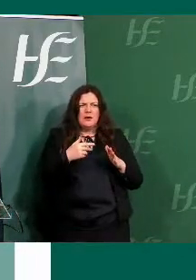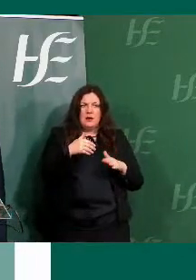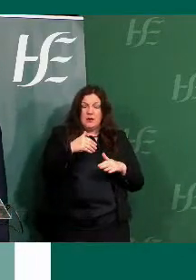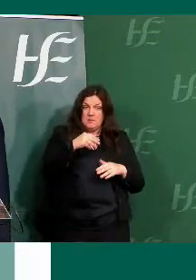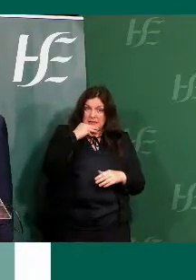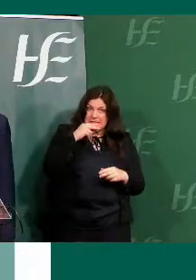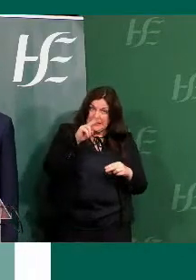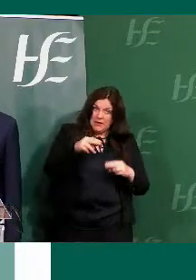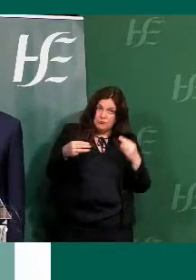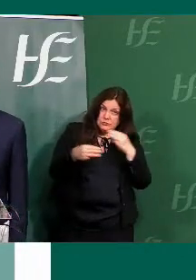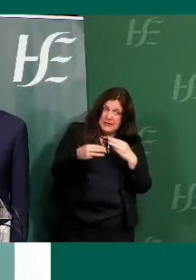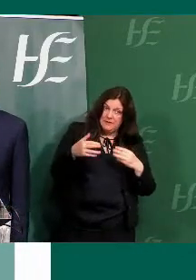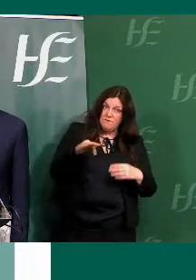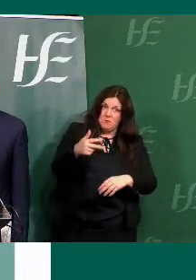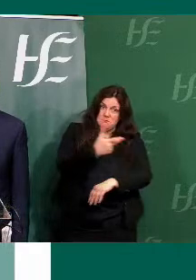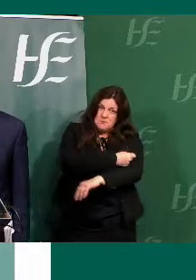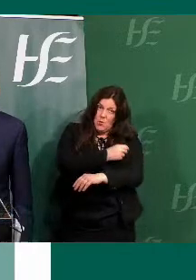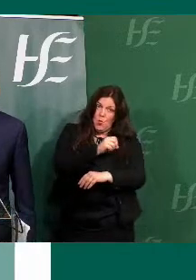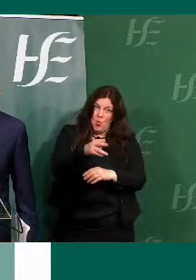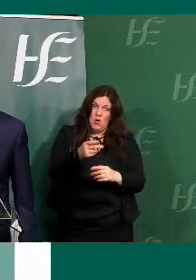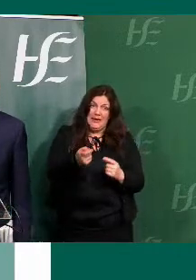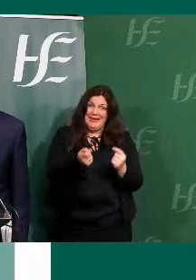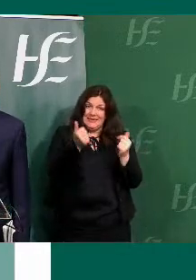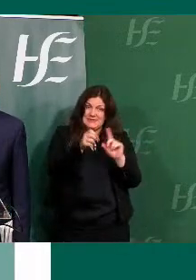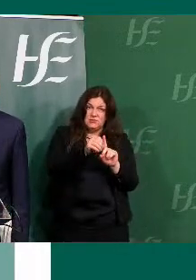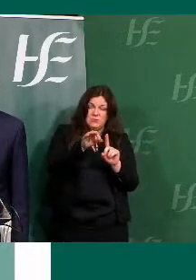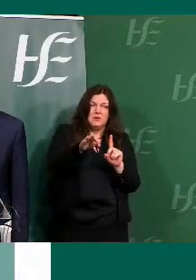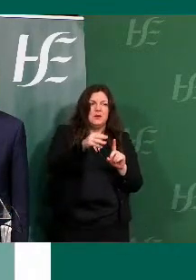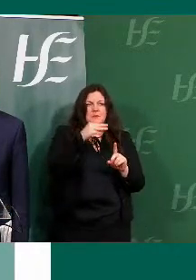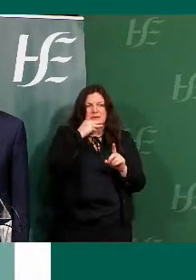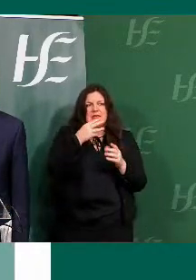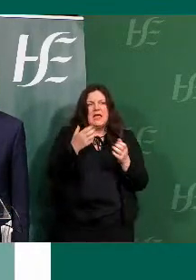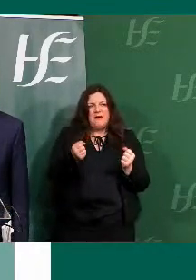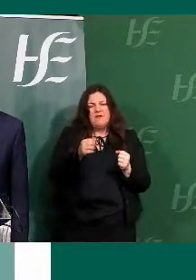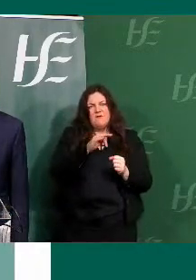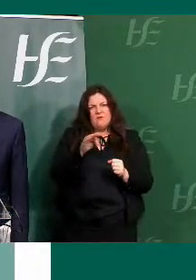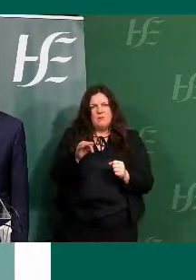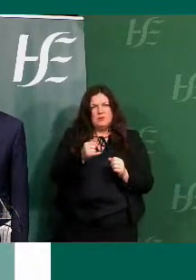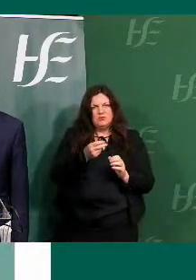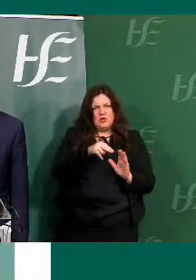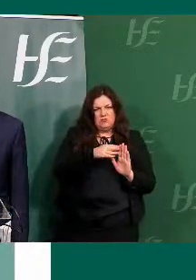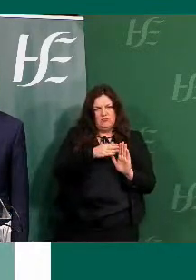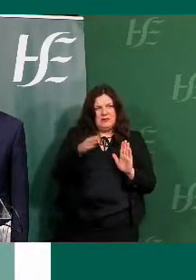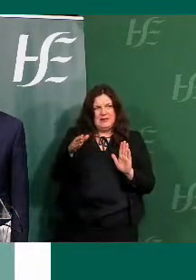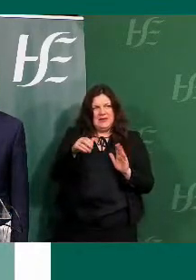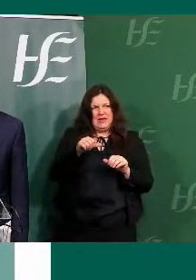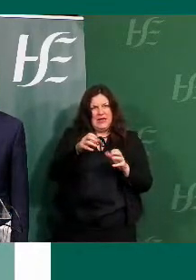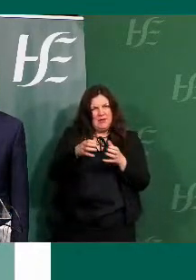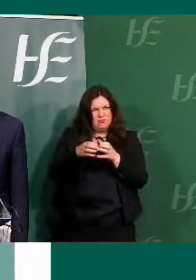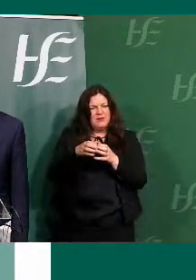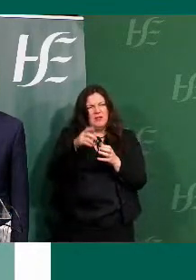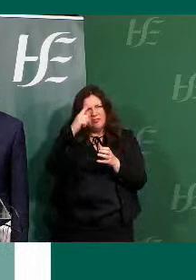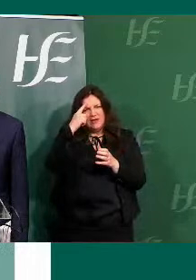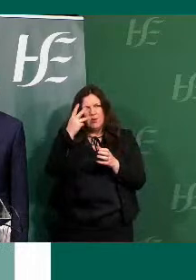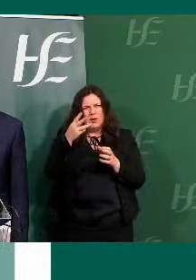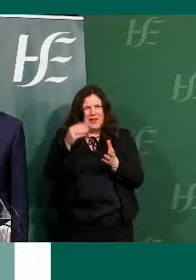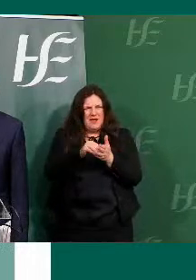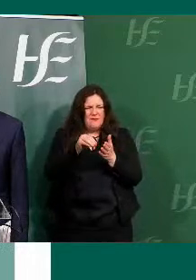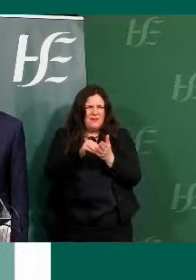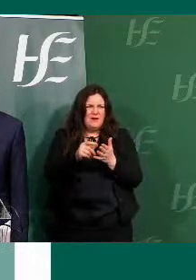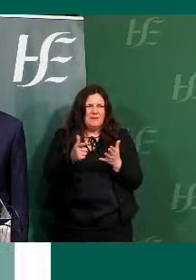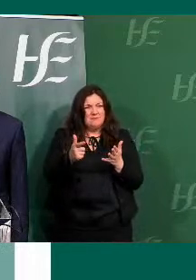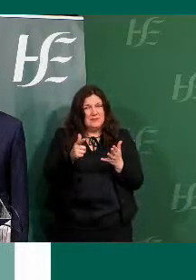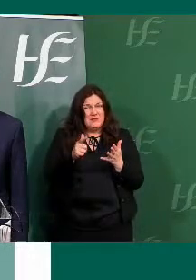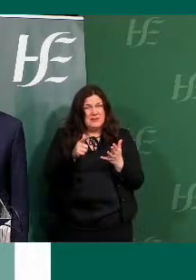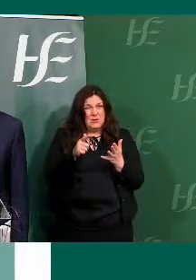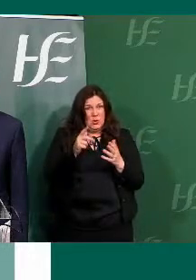more transmissible this variant will be. And a big range between January and April, anywhere between an additional 24,000 to 74,000